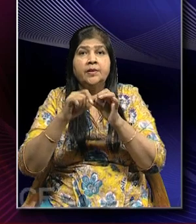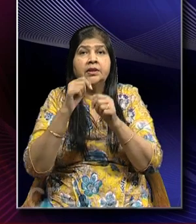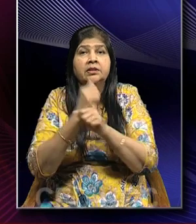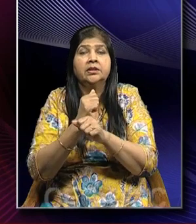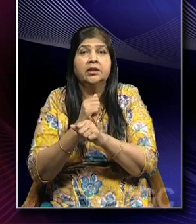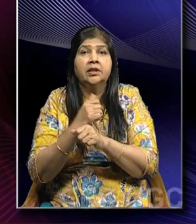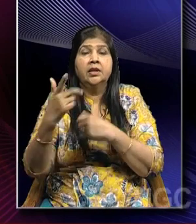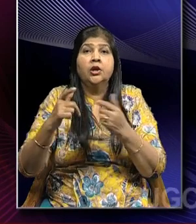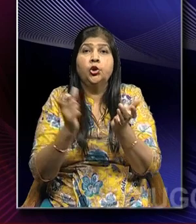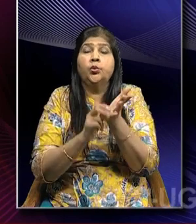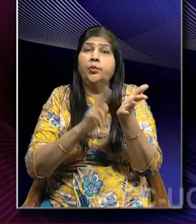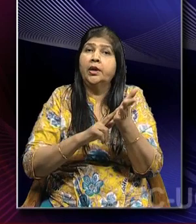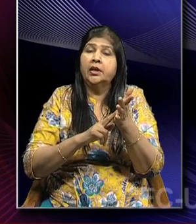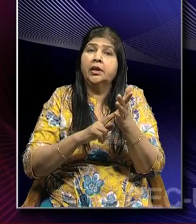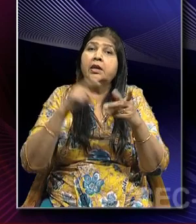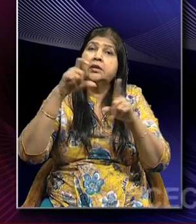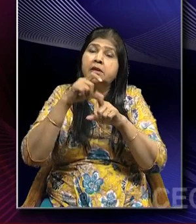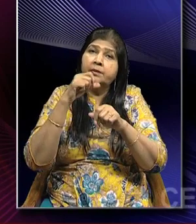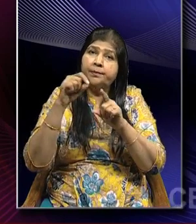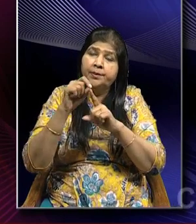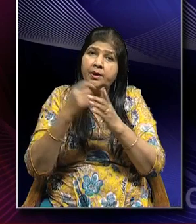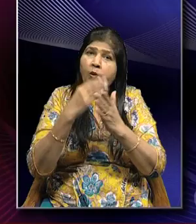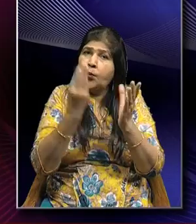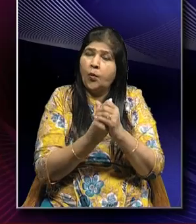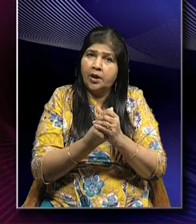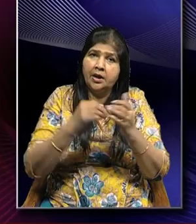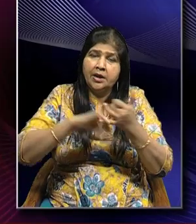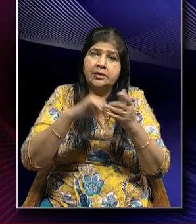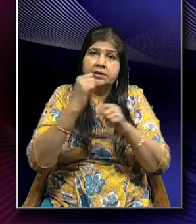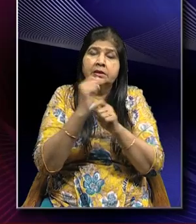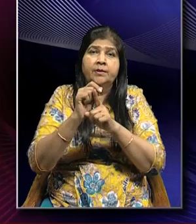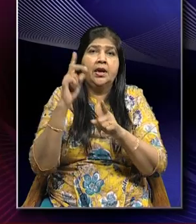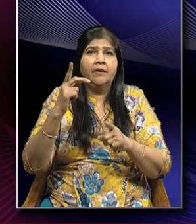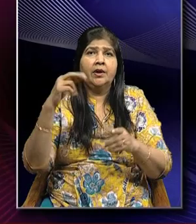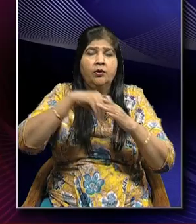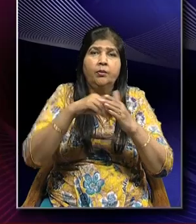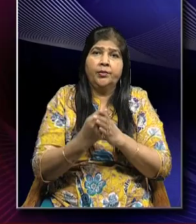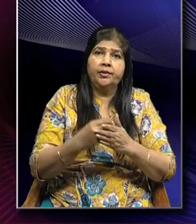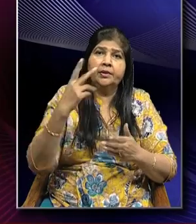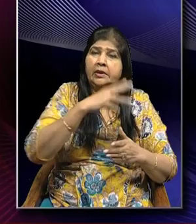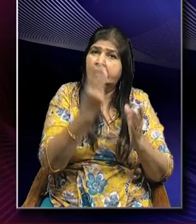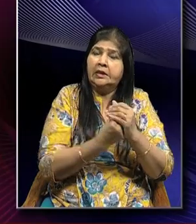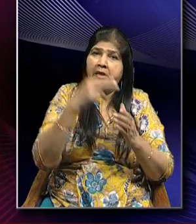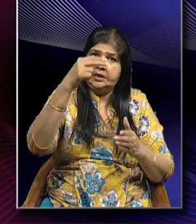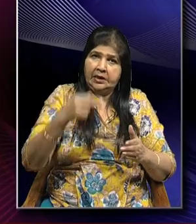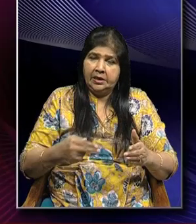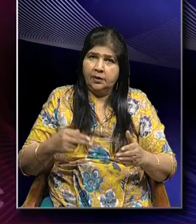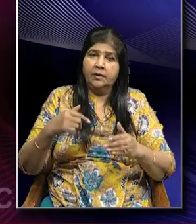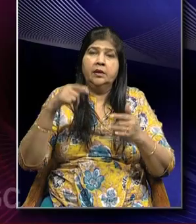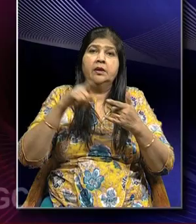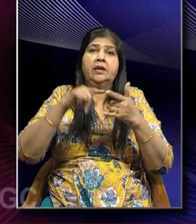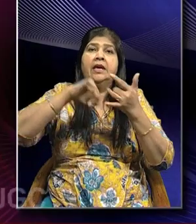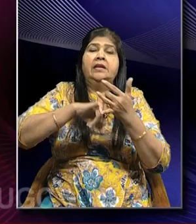Even UNDP's SDGs, all SDGs have at least one component out of these three keywords,